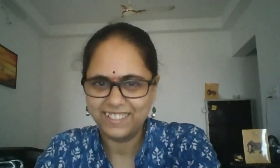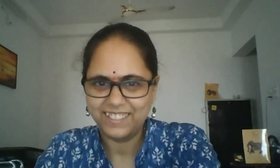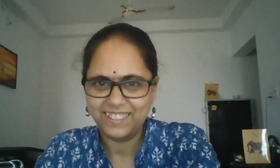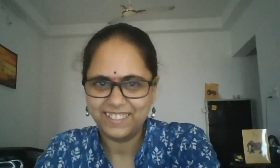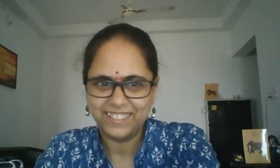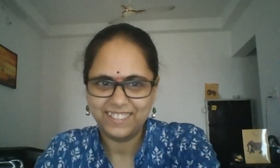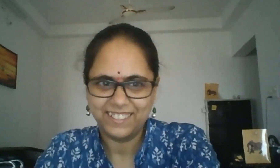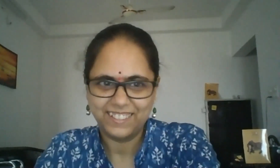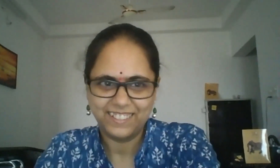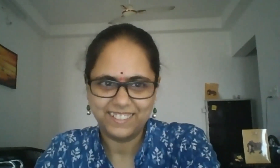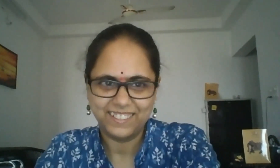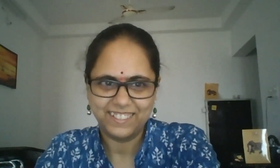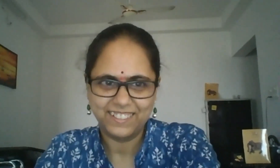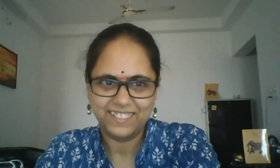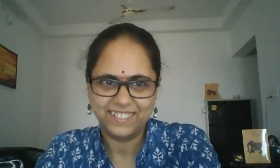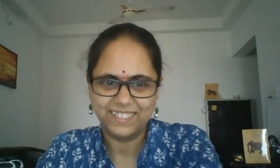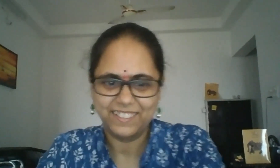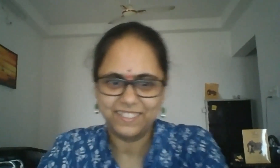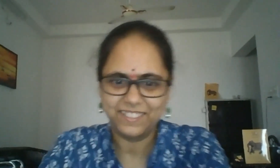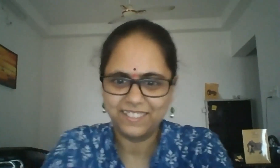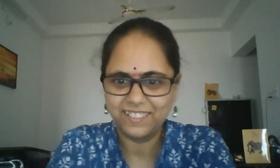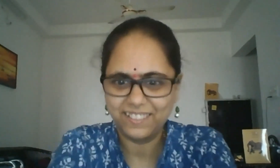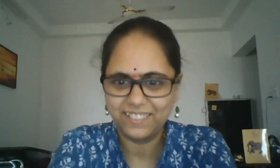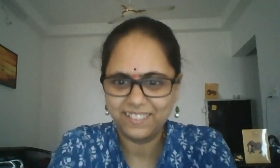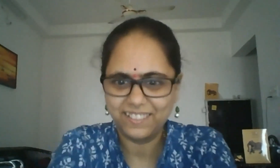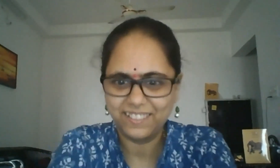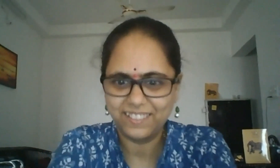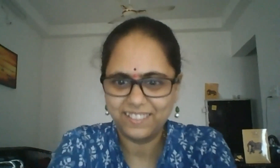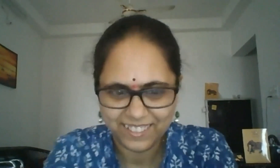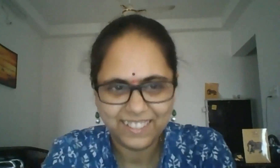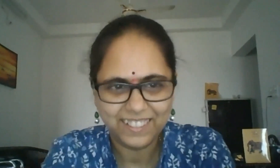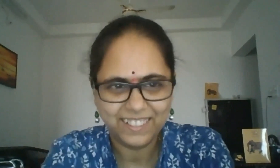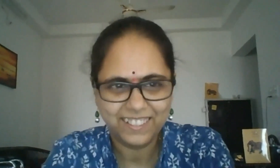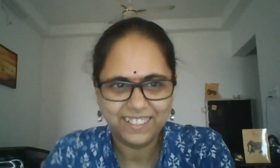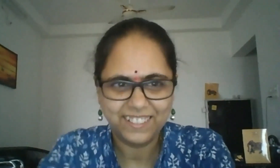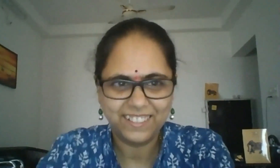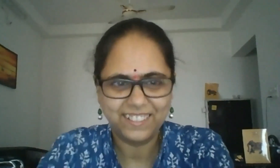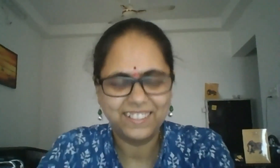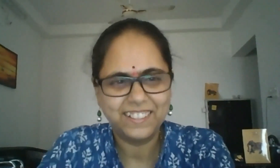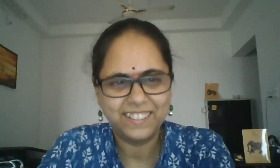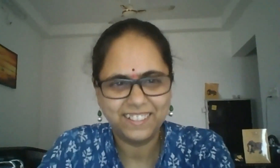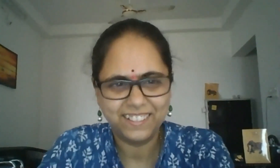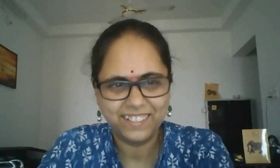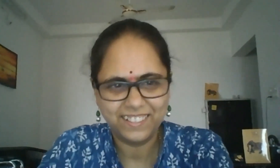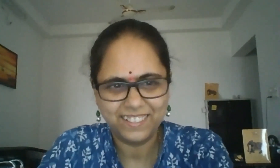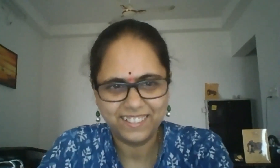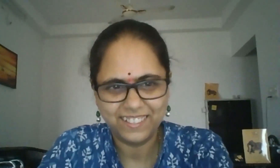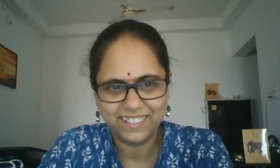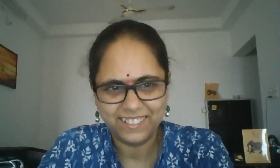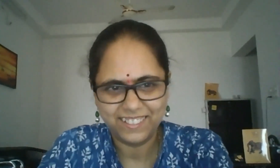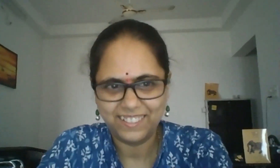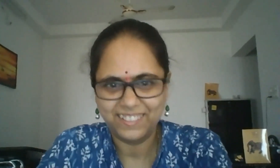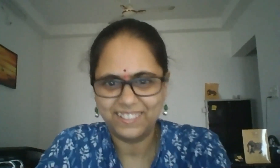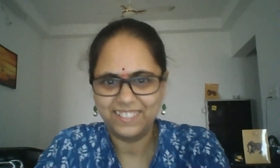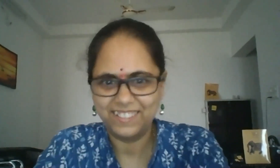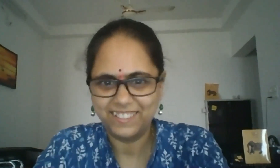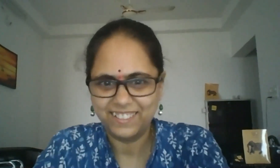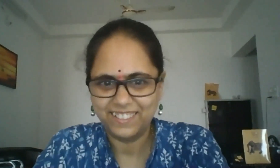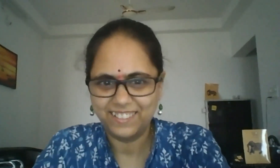was a thing when I felt very bad for myself, that I cannot do something for someone who was not like myself. So I was